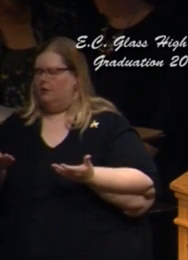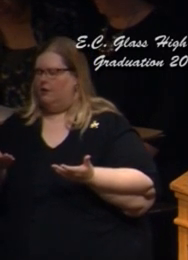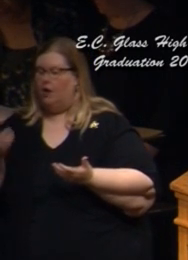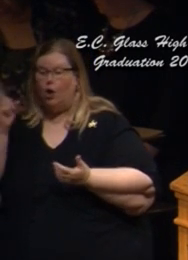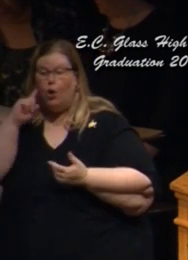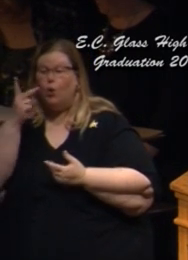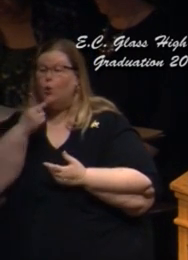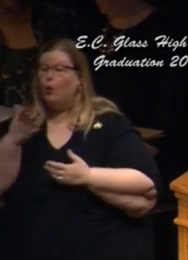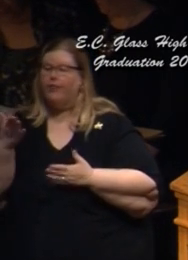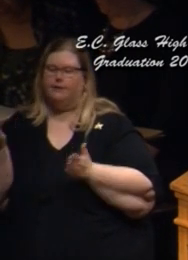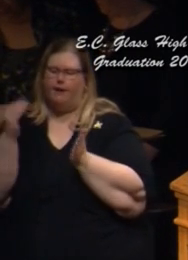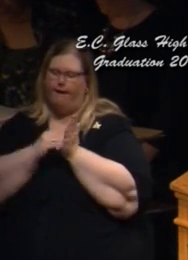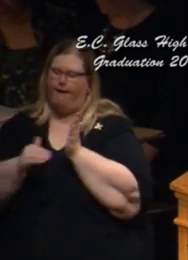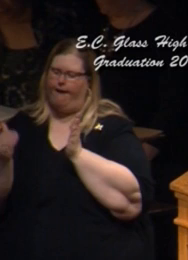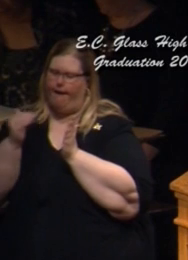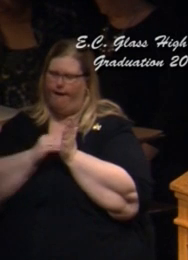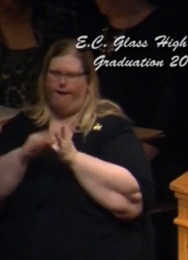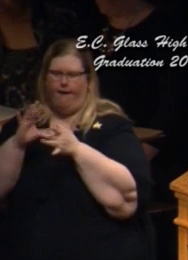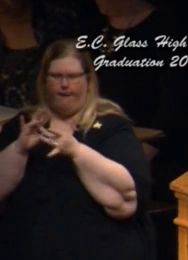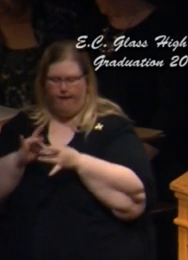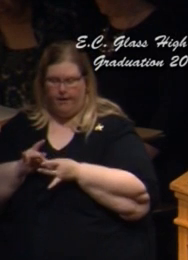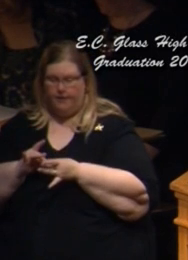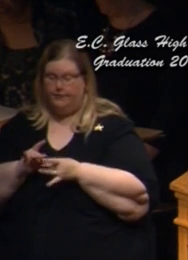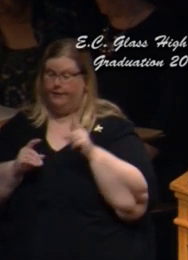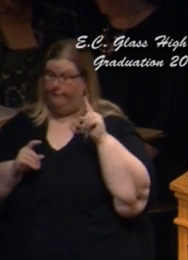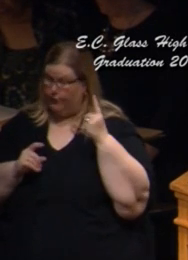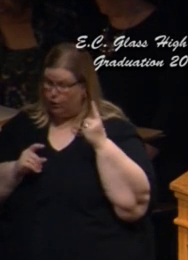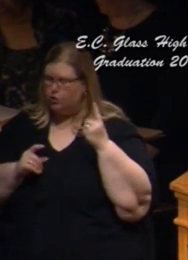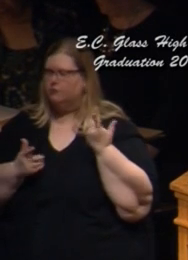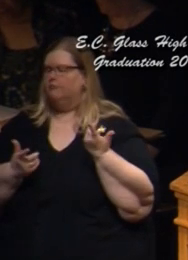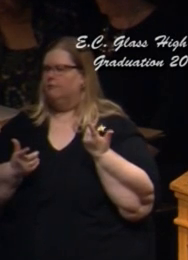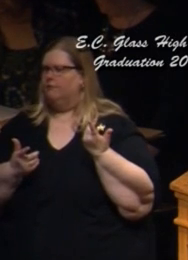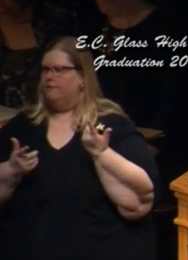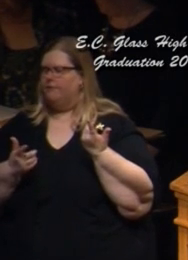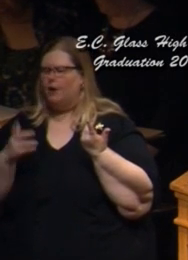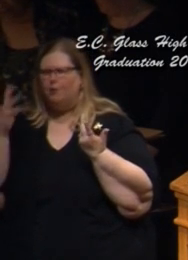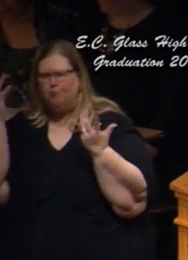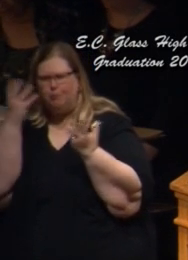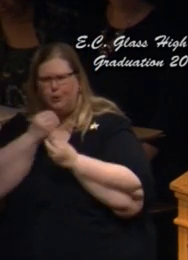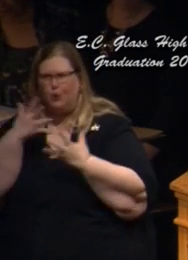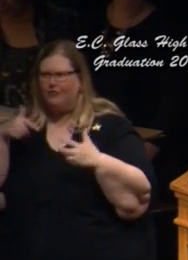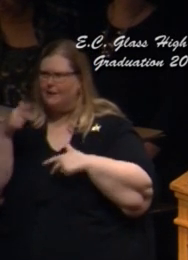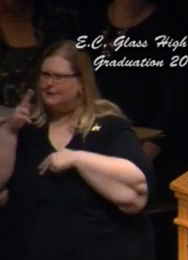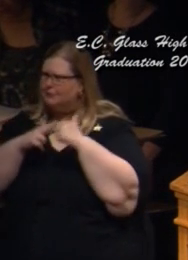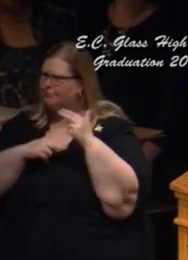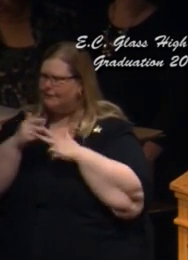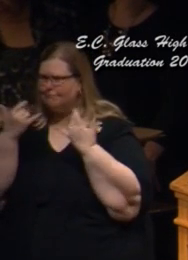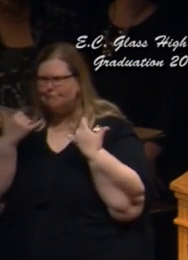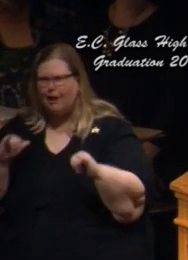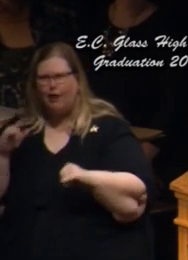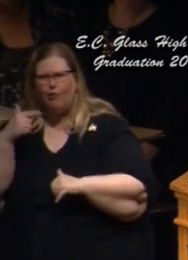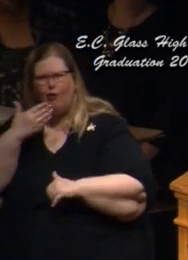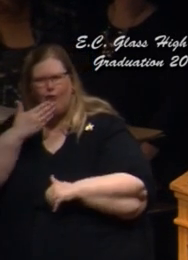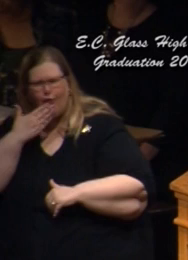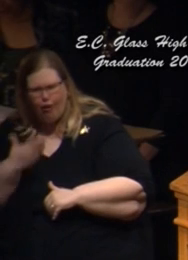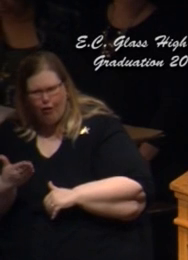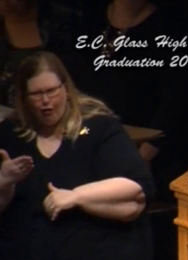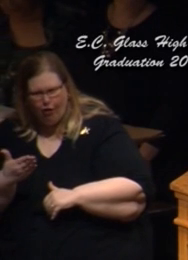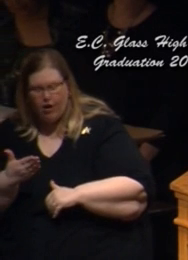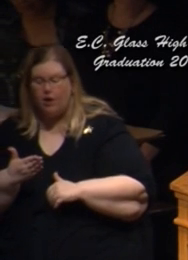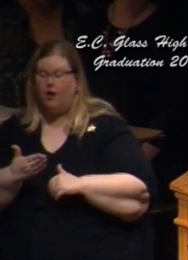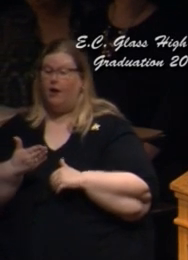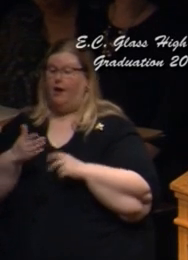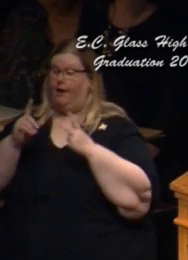heard over and over again. One was how beautiful the building still looked,